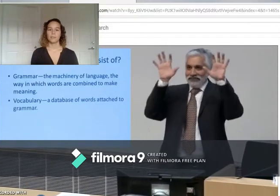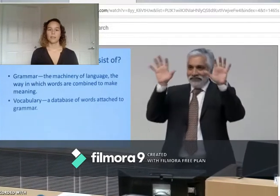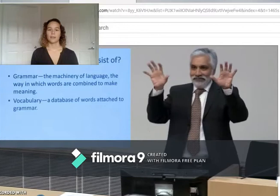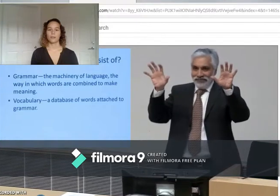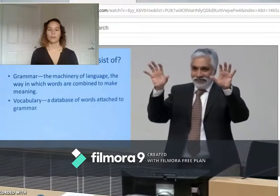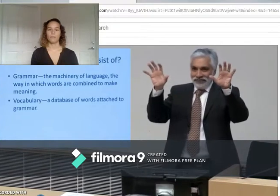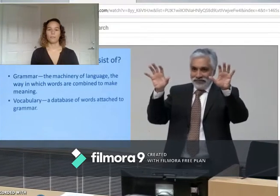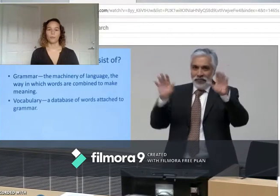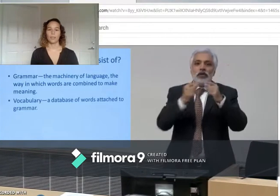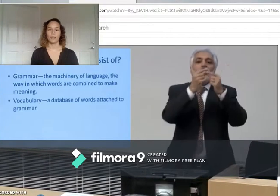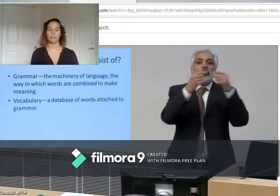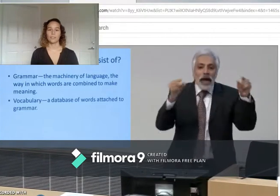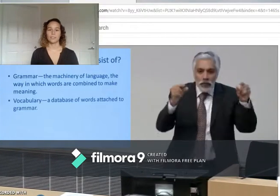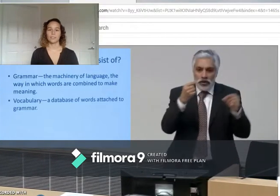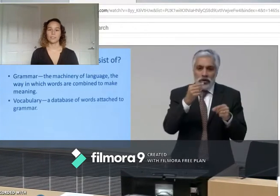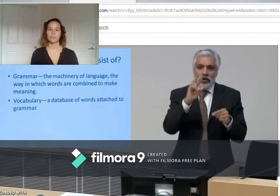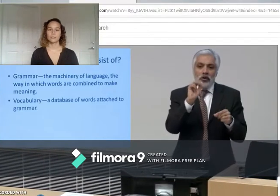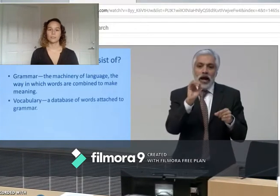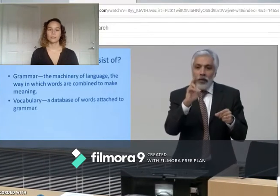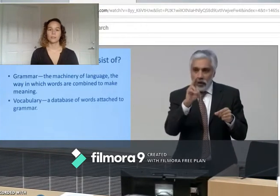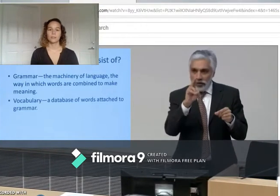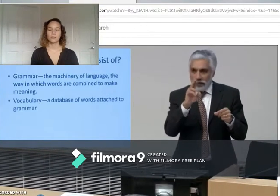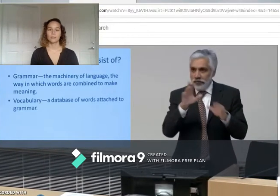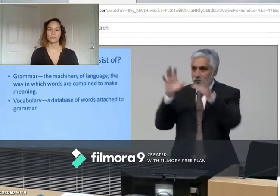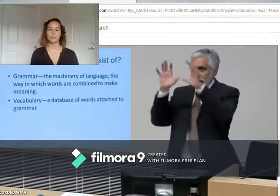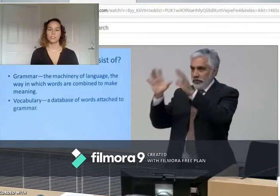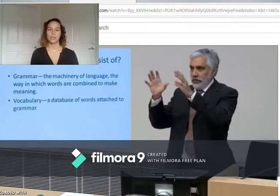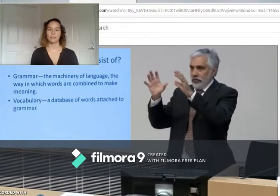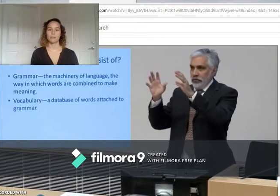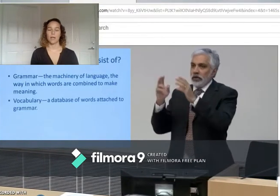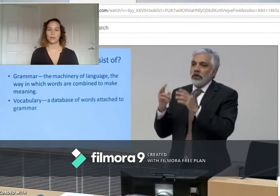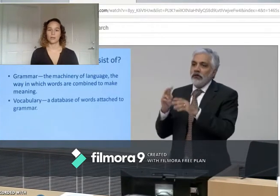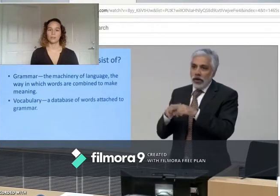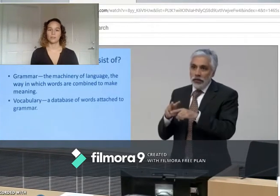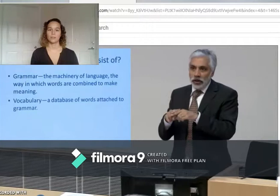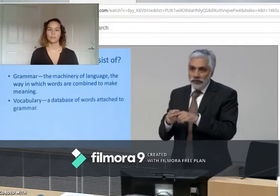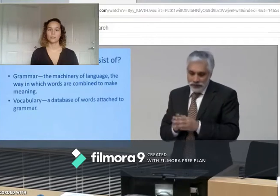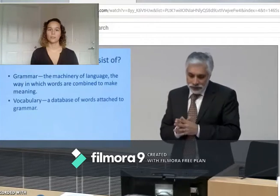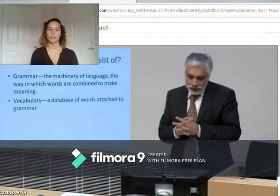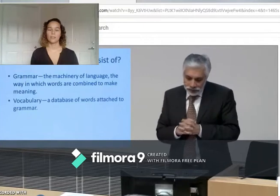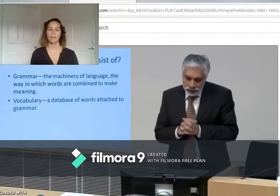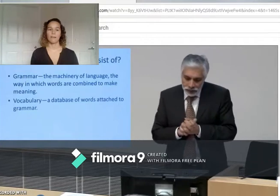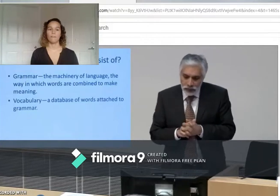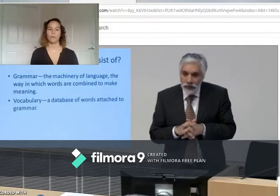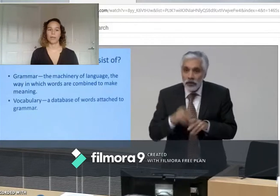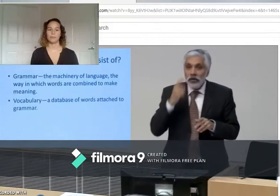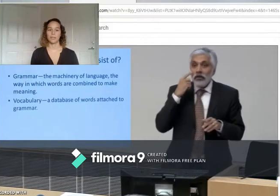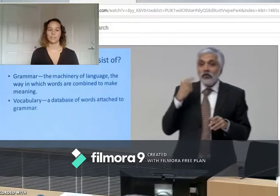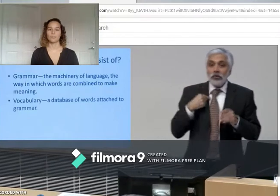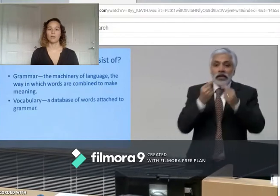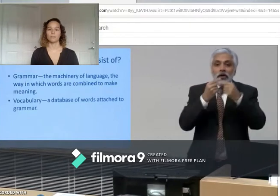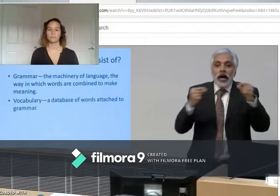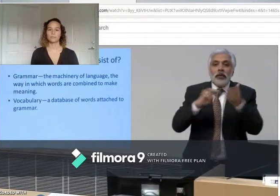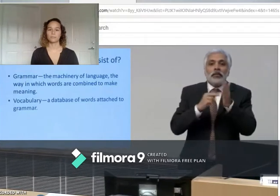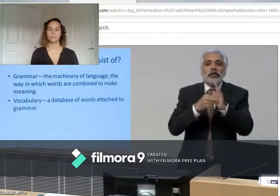Let me explain what a full language is. Full languages have grammar. They have